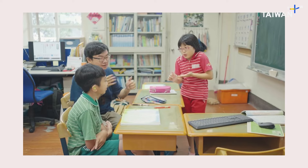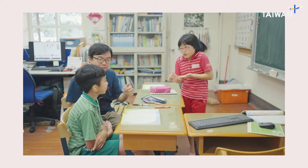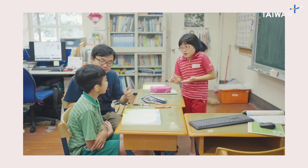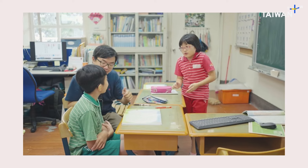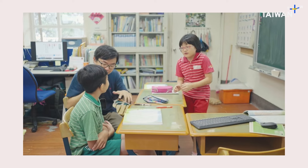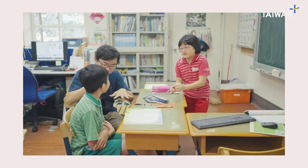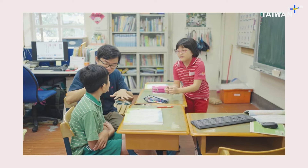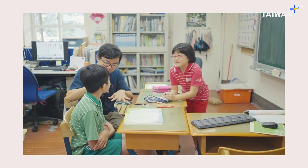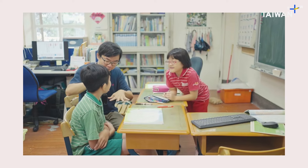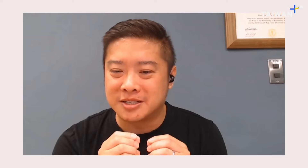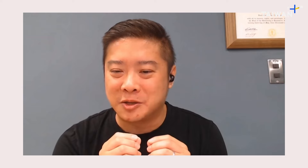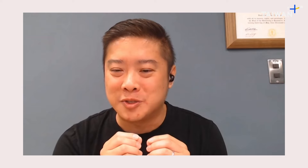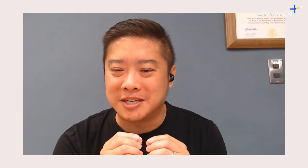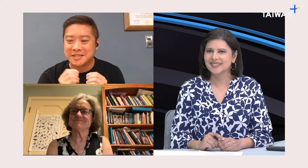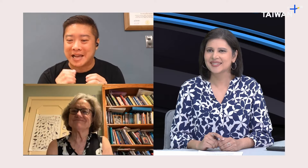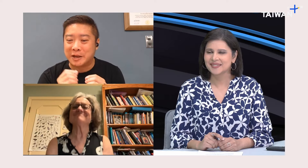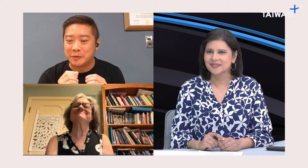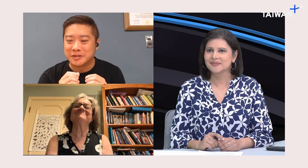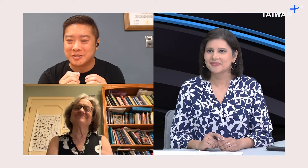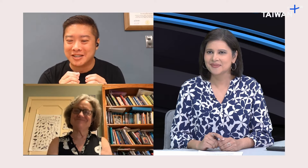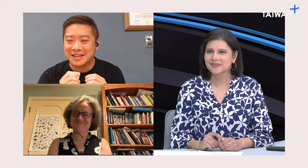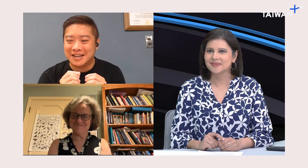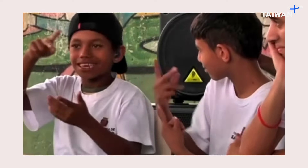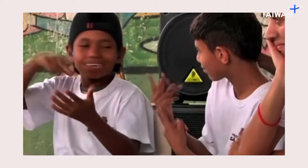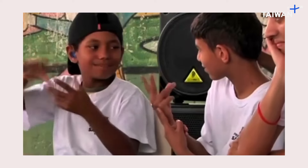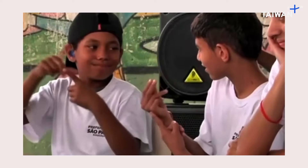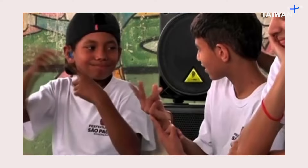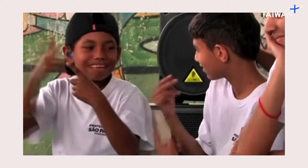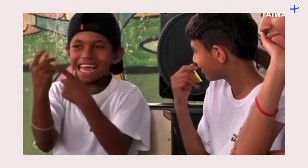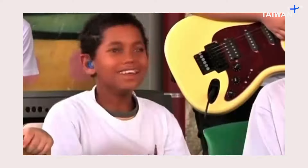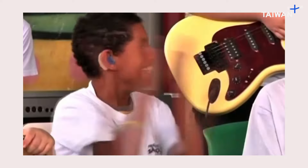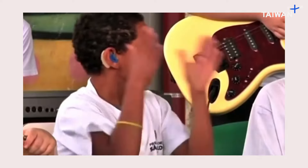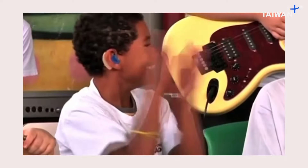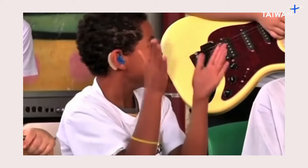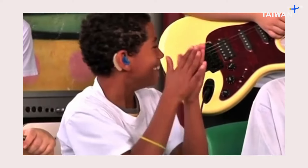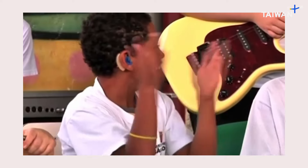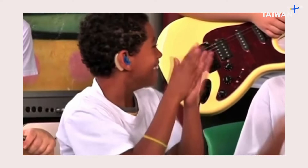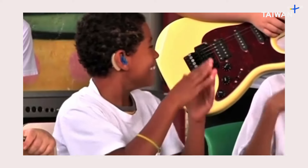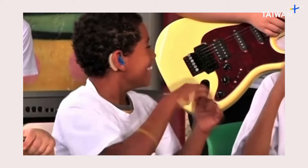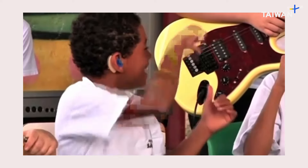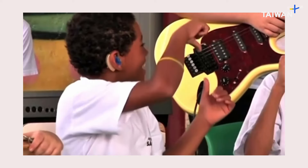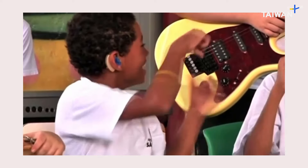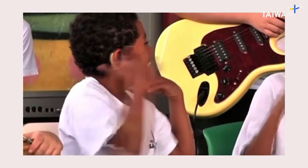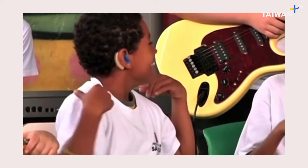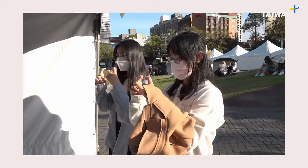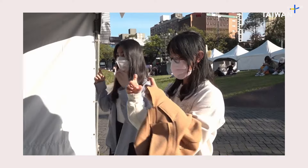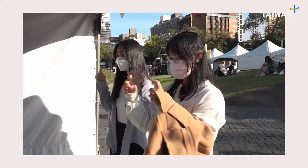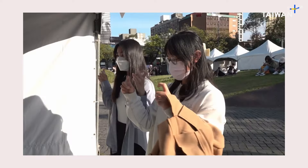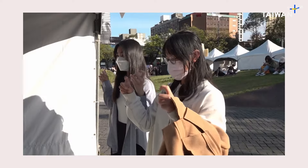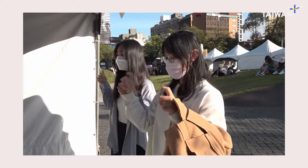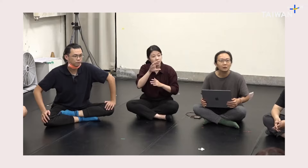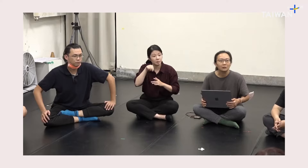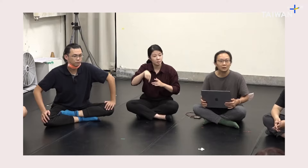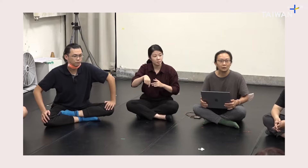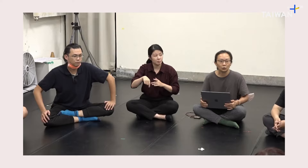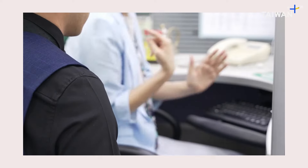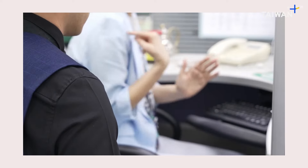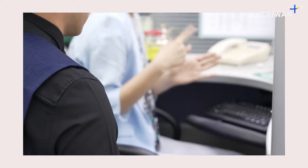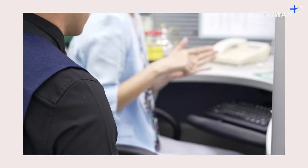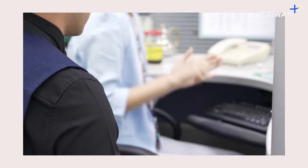talk about the secret using the sign language. That's why this national law is so wonderful, because it's a big first step to change